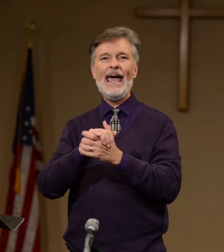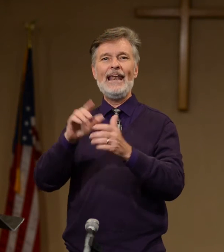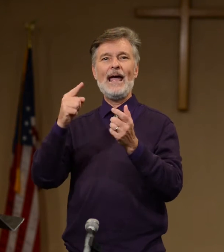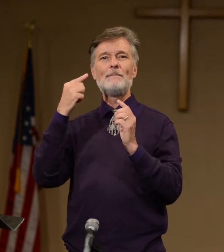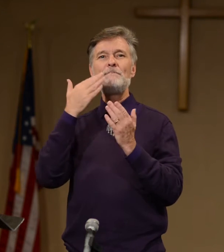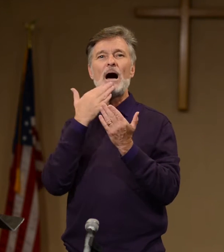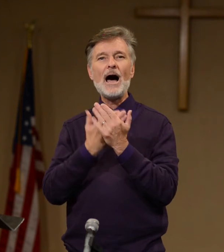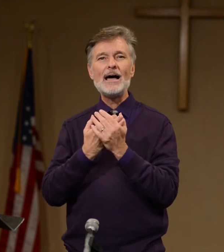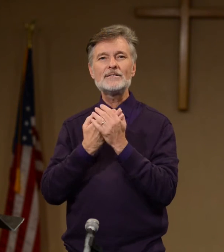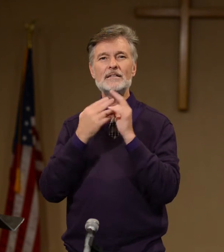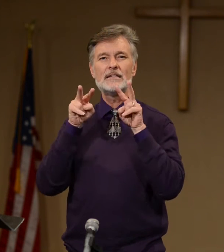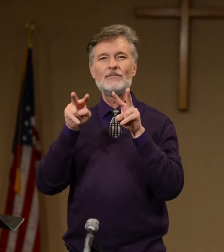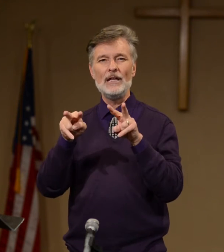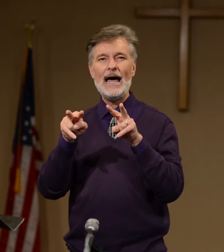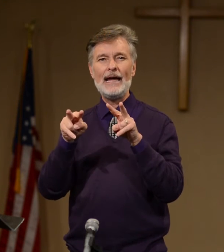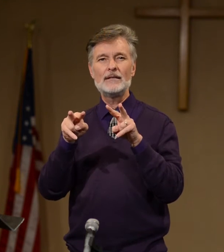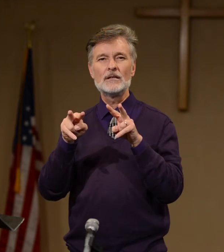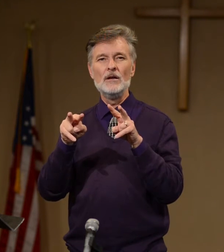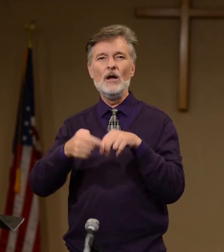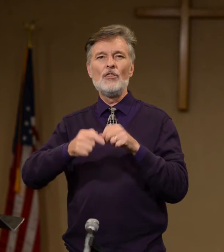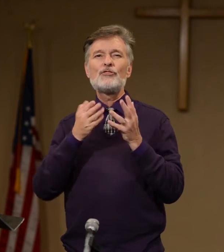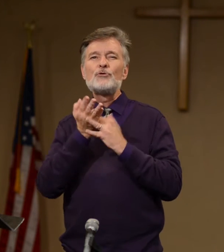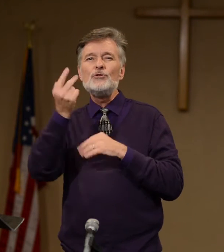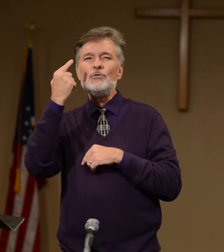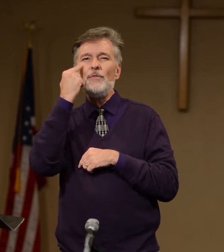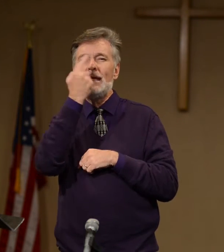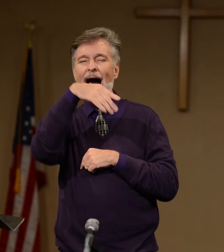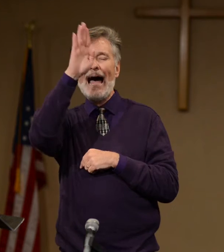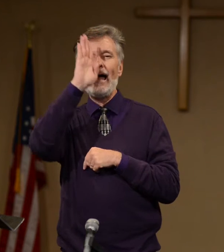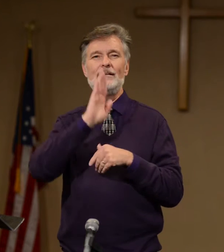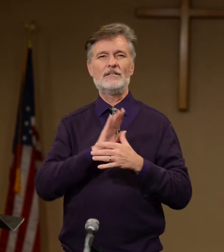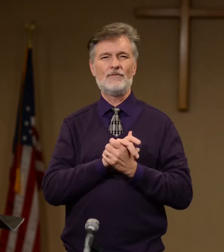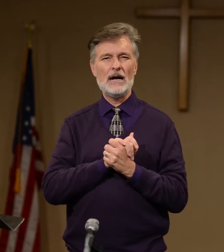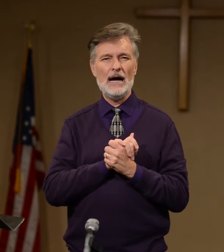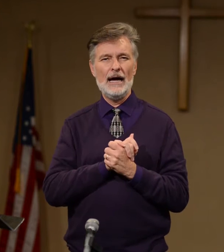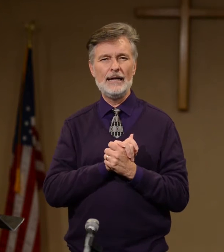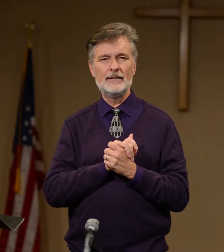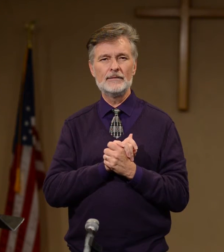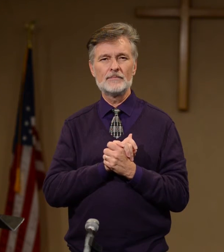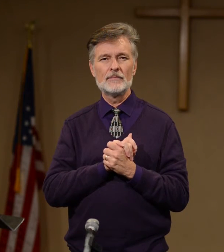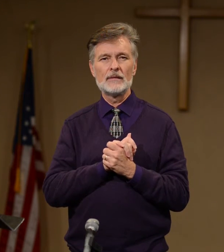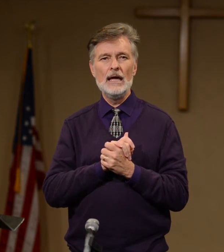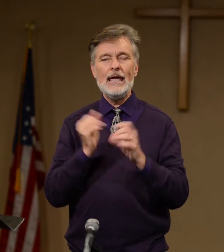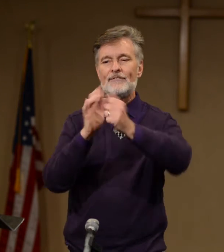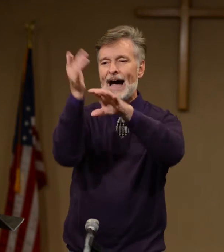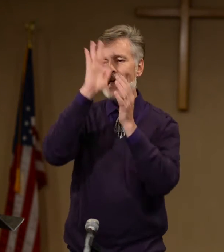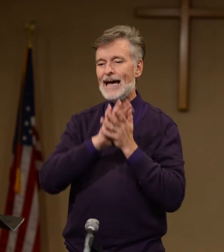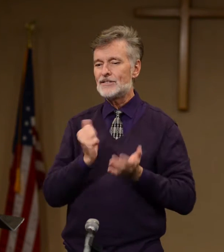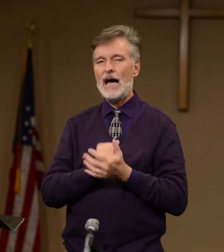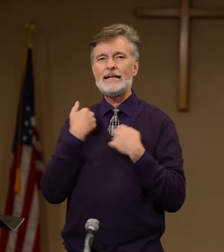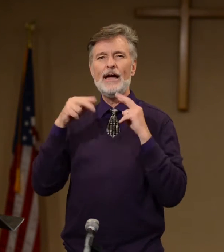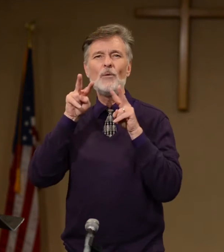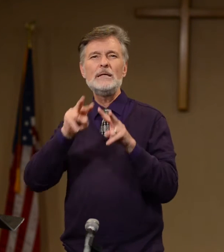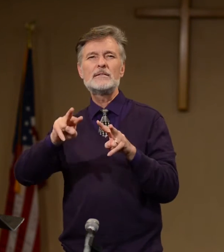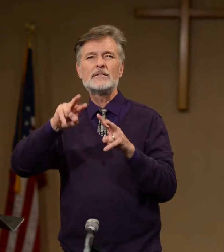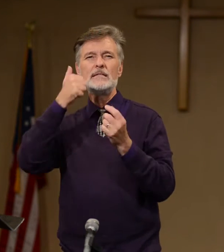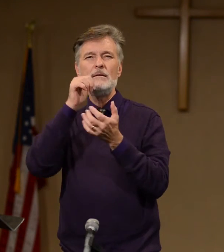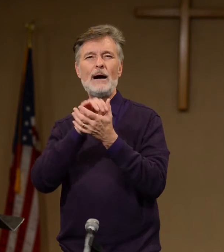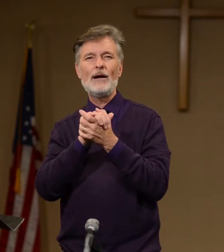a positive light through the eyes of God. If I ask God to help me to see my